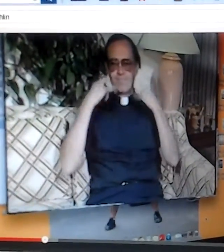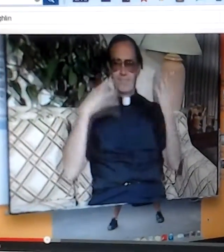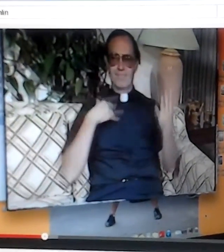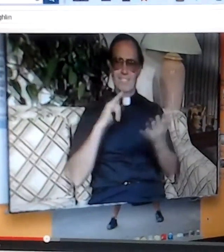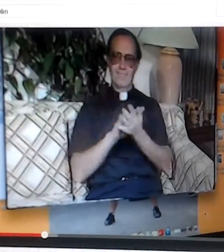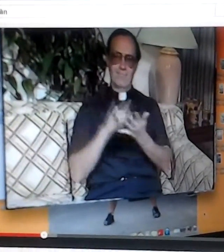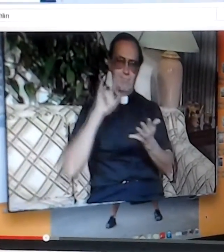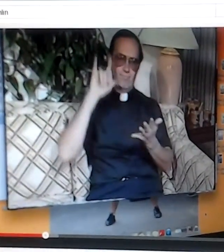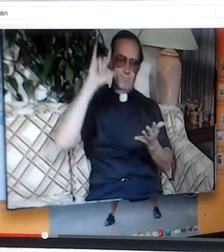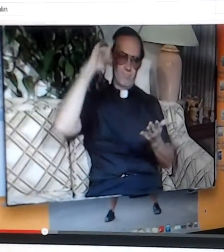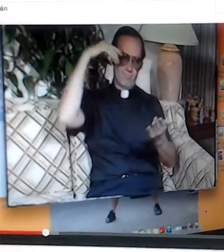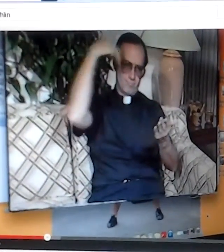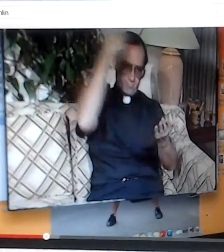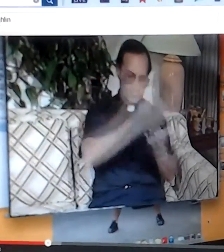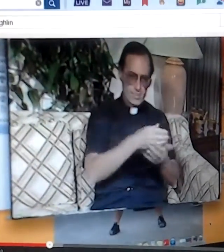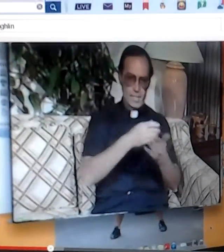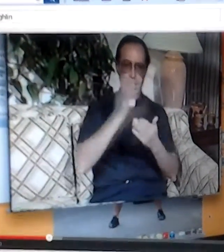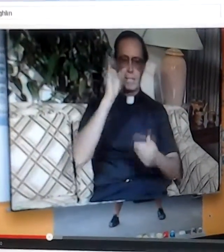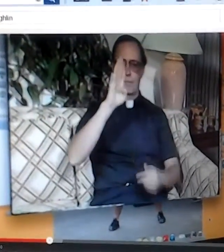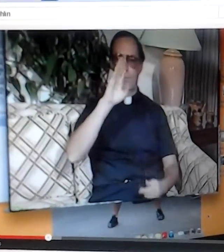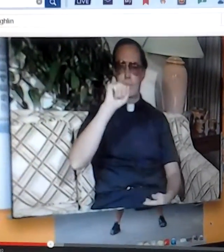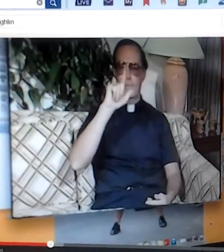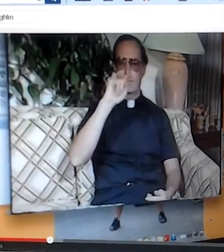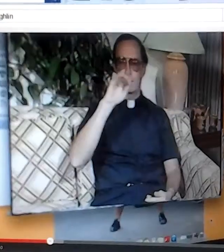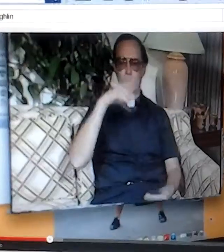Anyways, I decided to fly there.